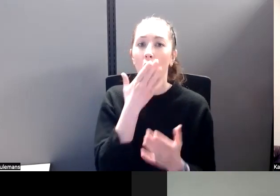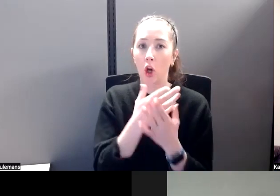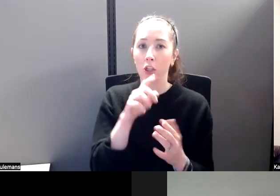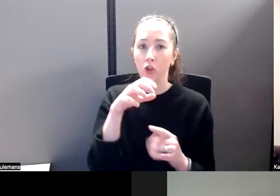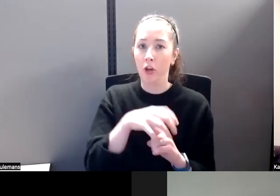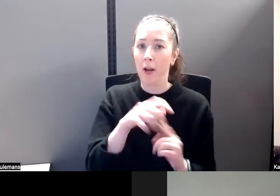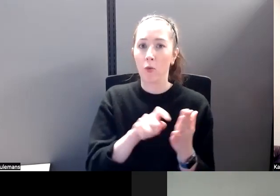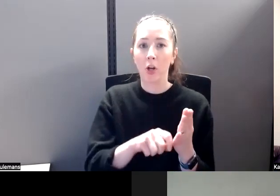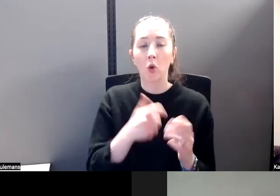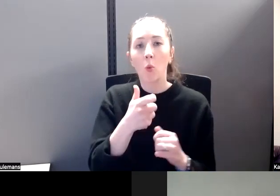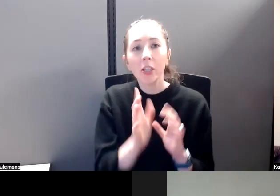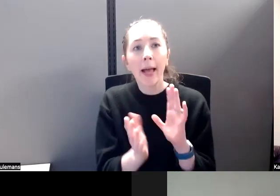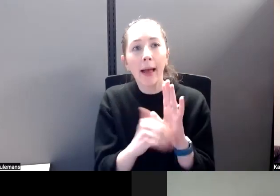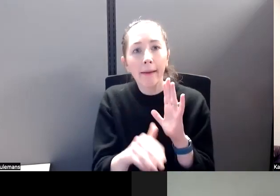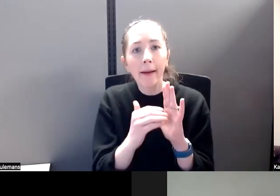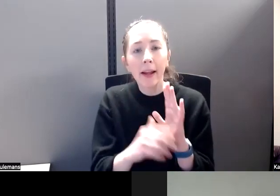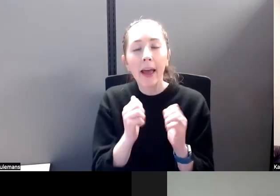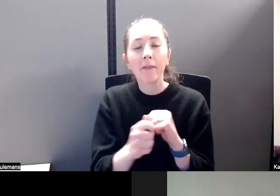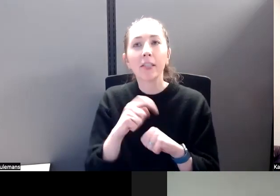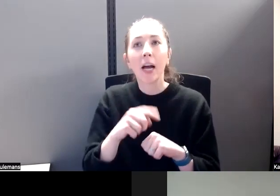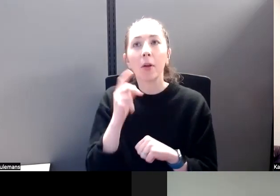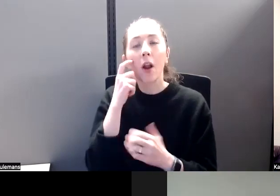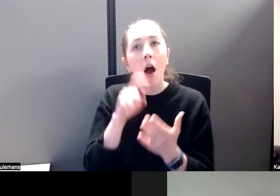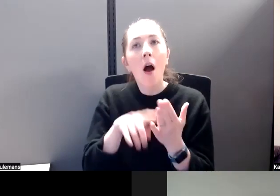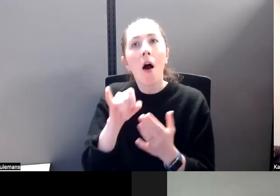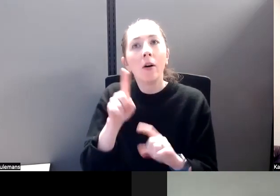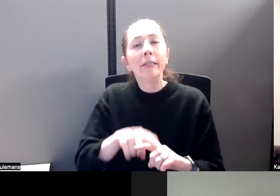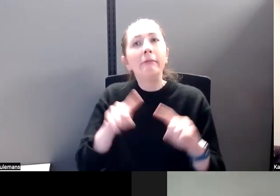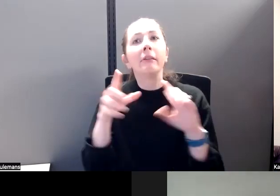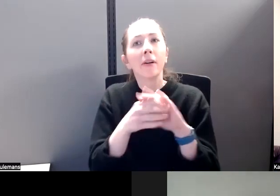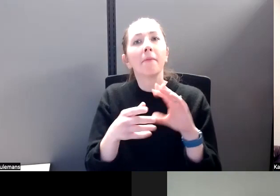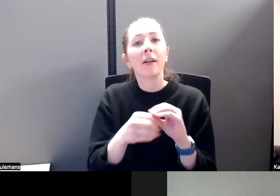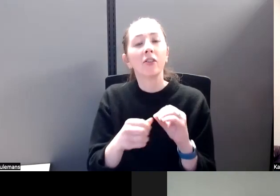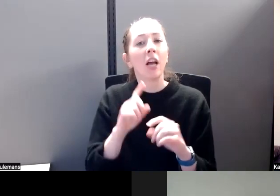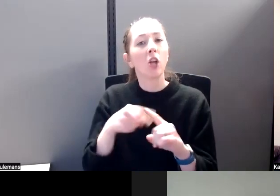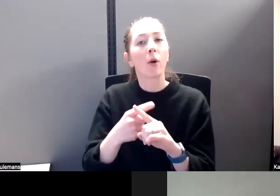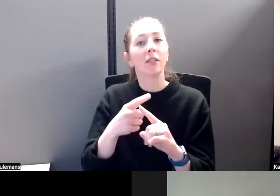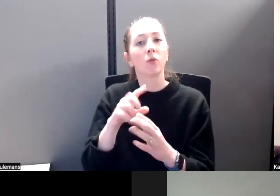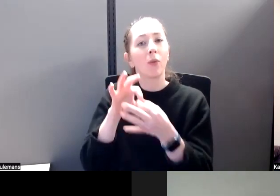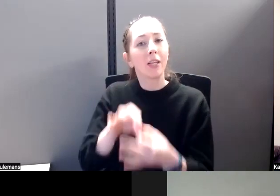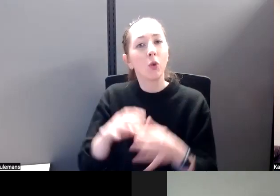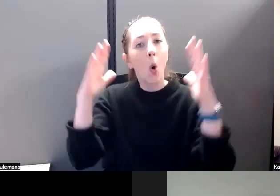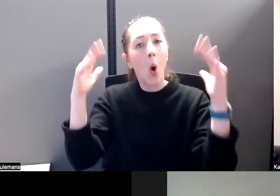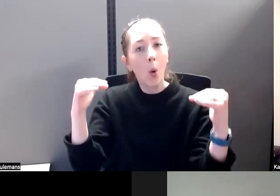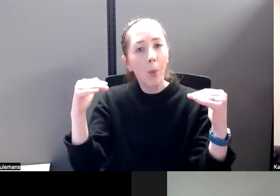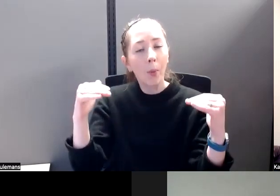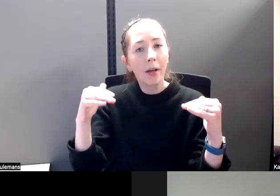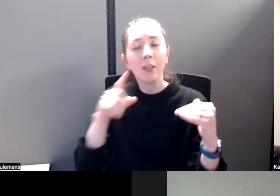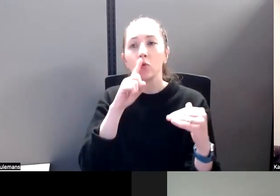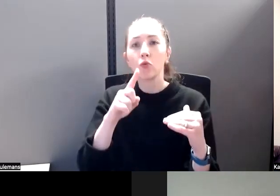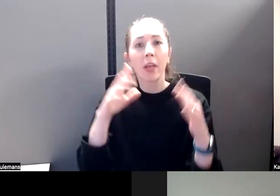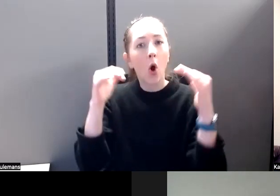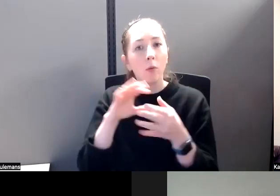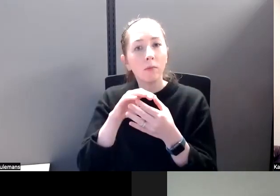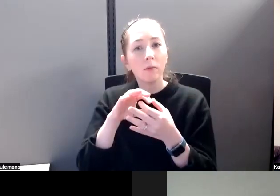watch them over and over again, and you're always going to get some sort of other message. And the message is always hope. You know, like it's really hope driven, love driven.